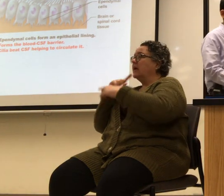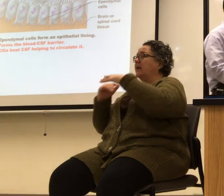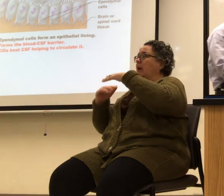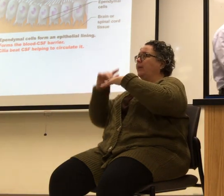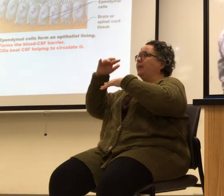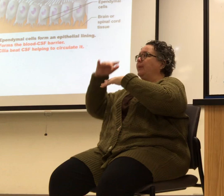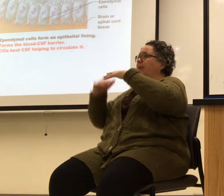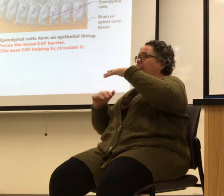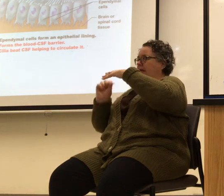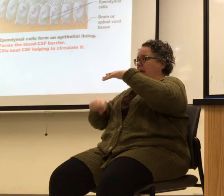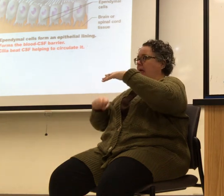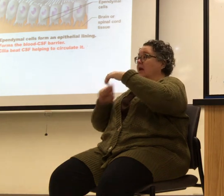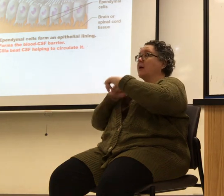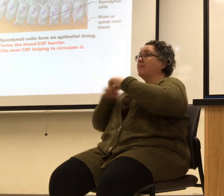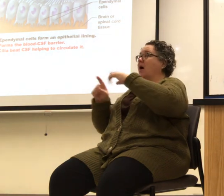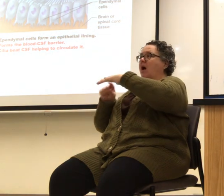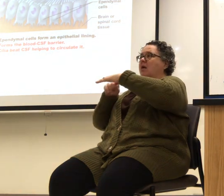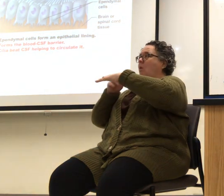entire